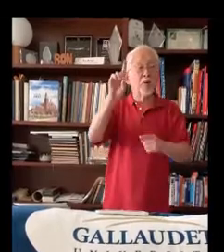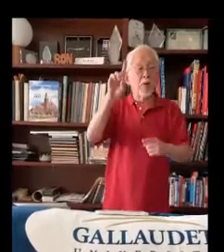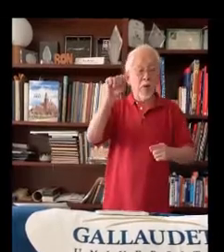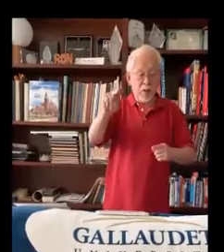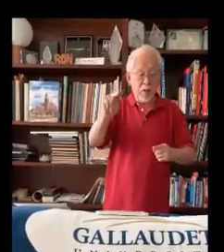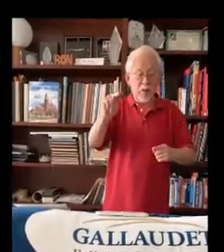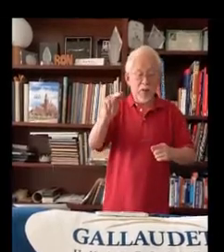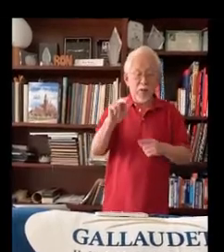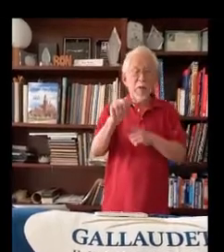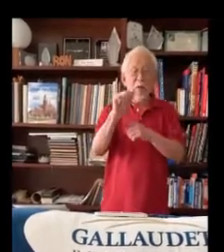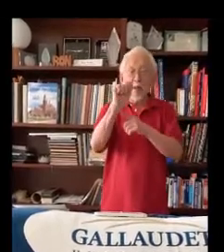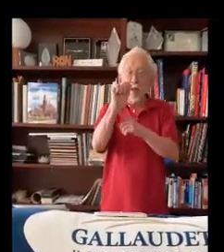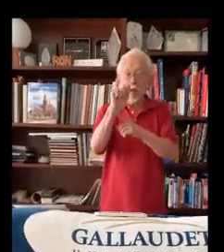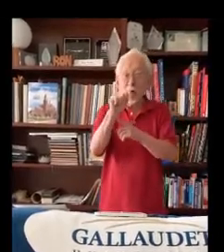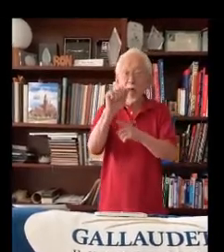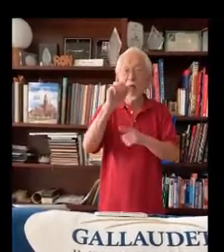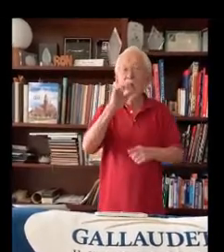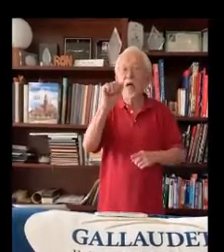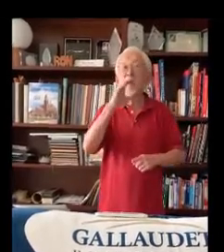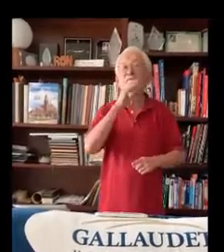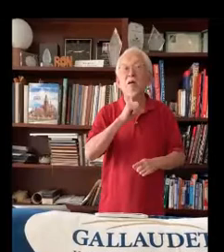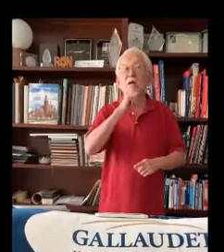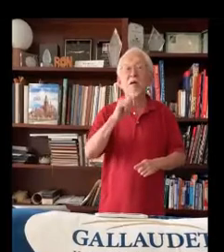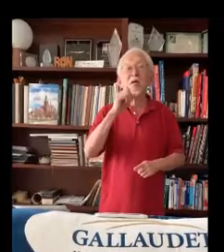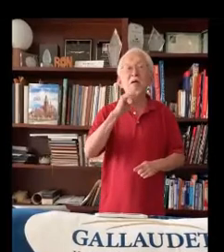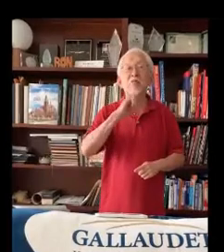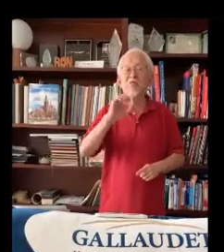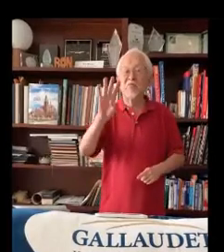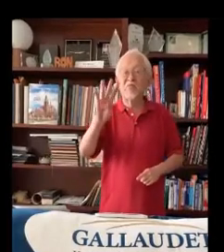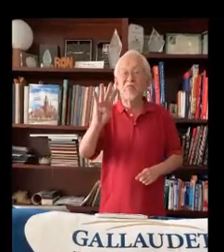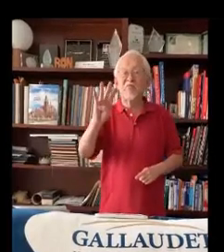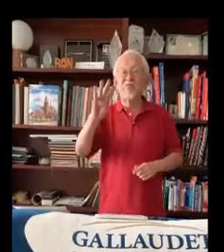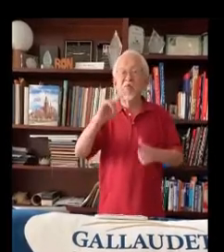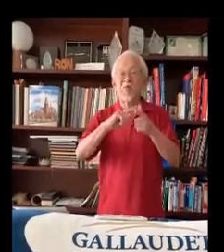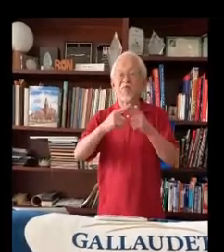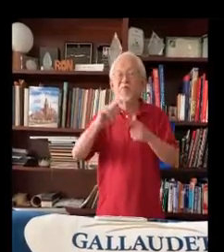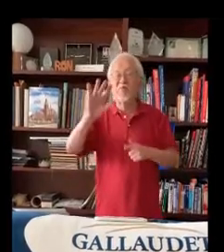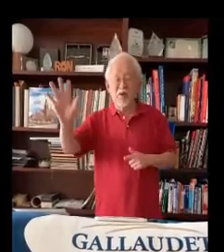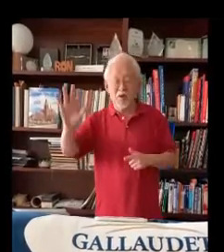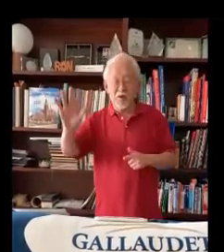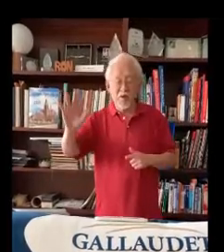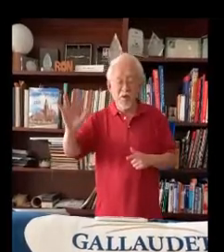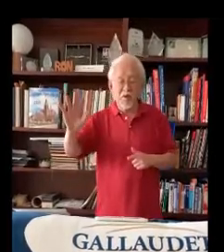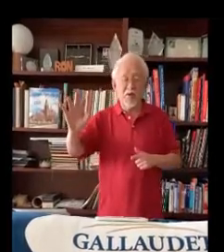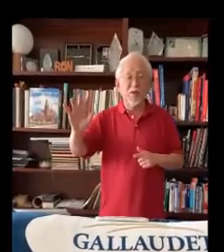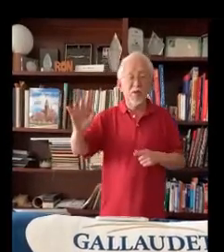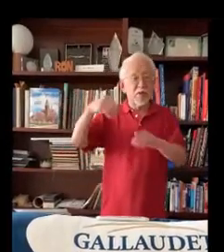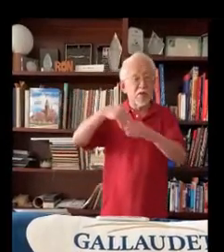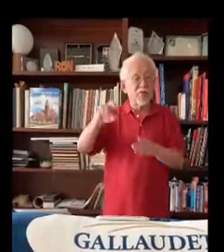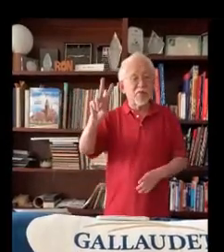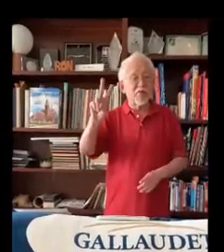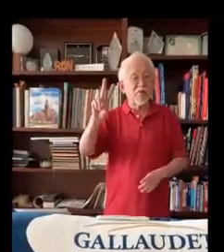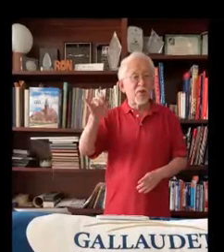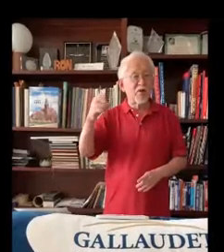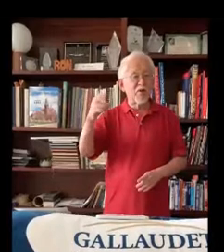I met Dan at the old age of